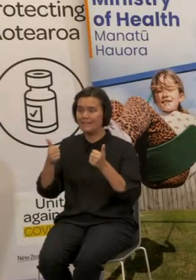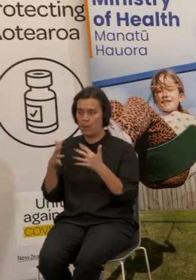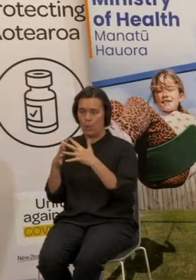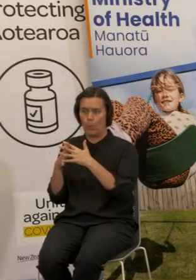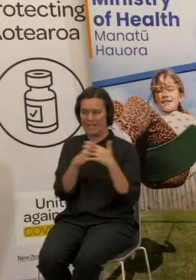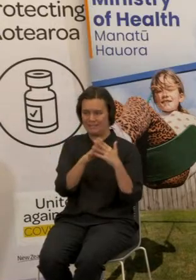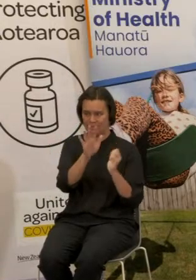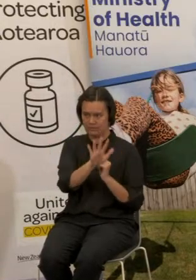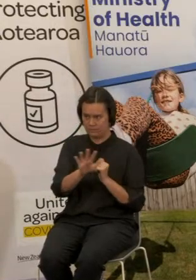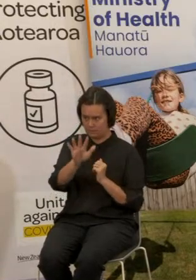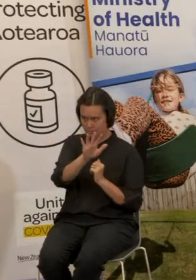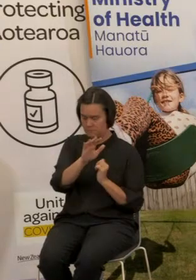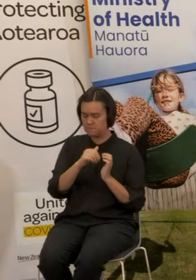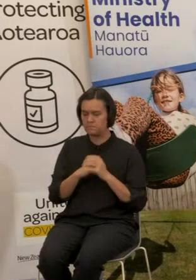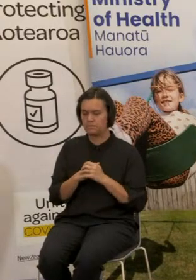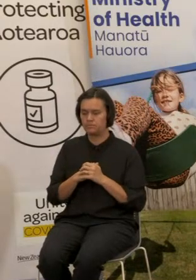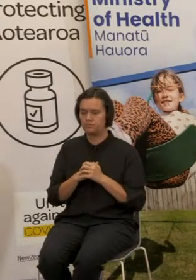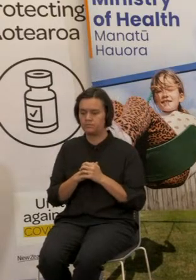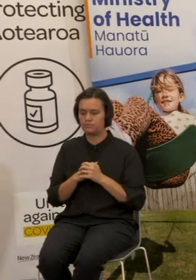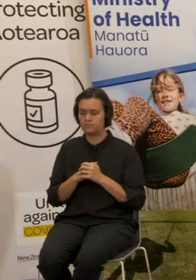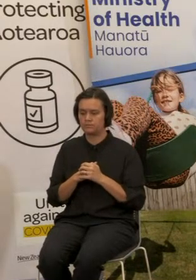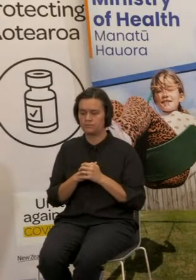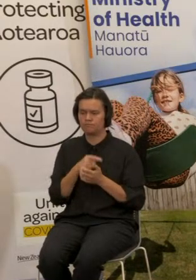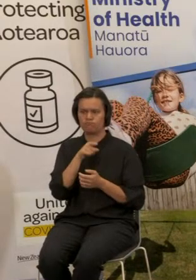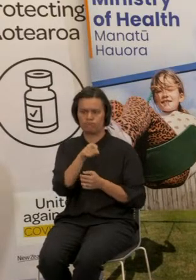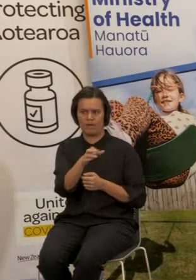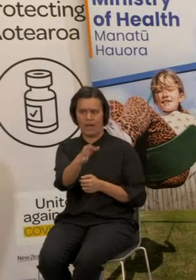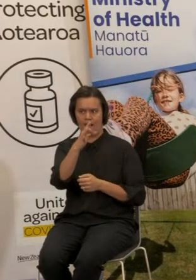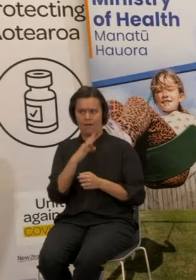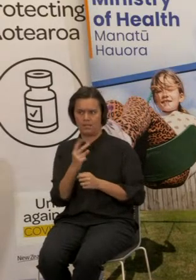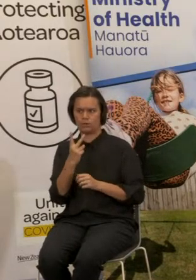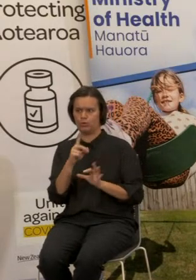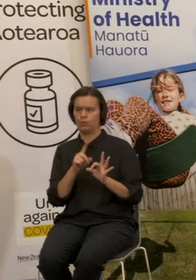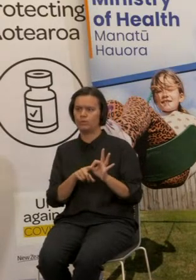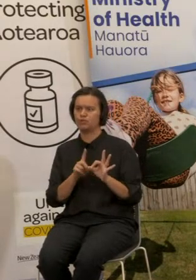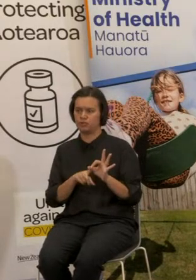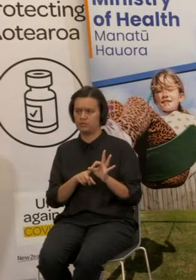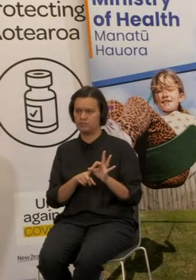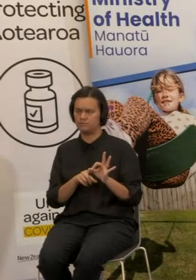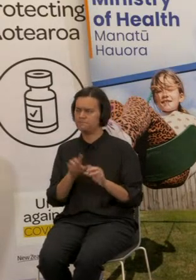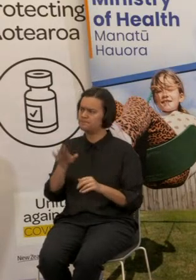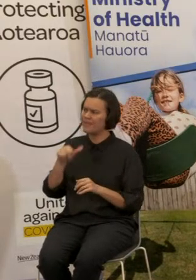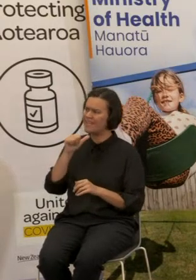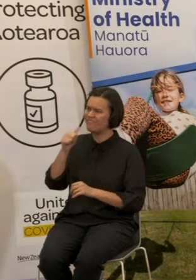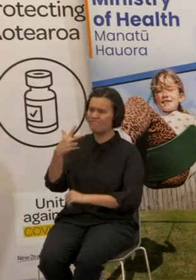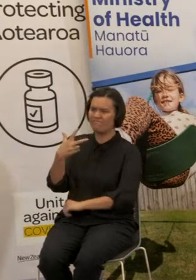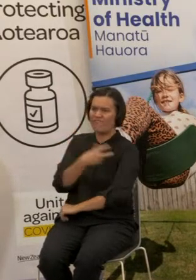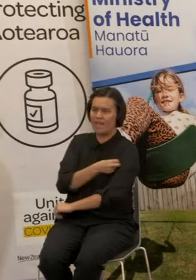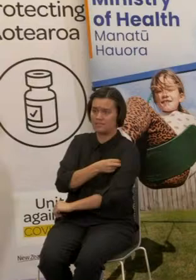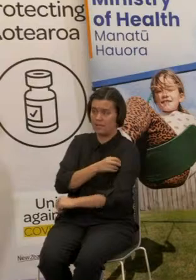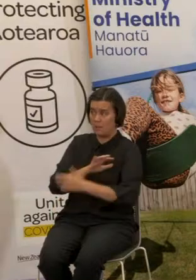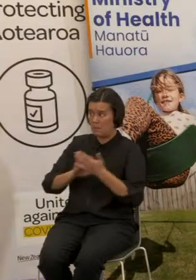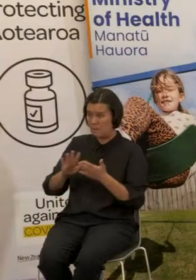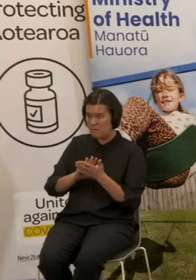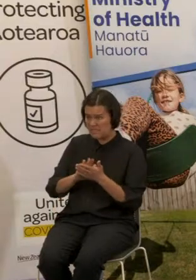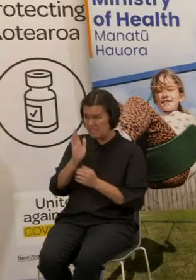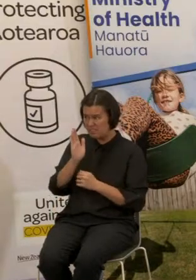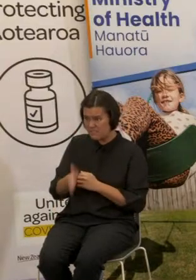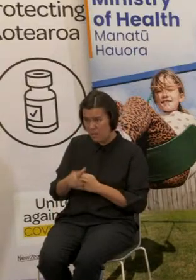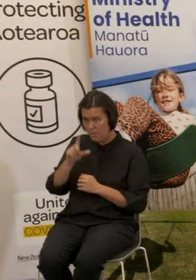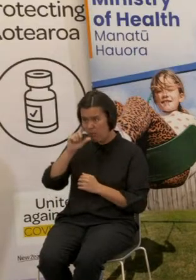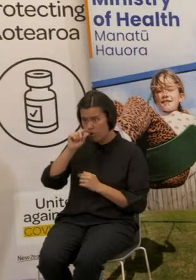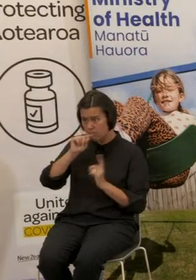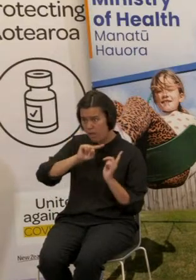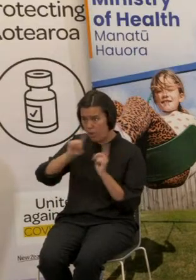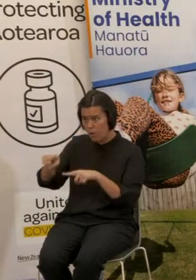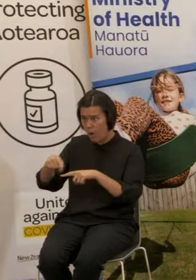two questions came up about if I have a vaccination, will I end up in hospital? And so I just shared the stats, because the